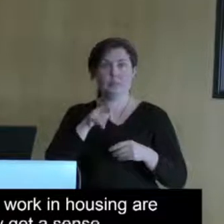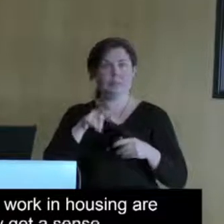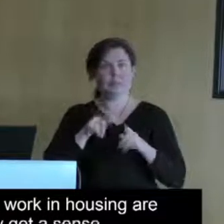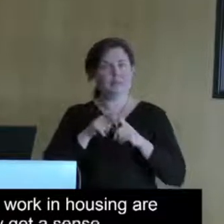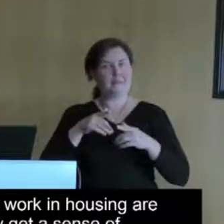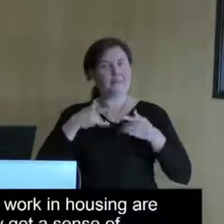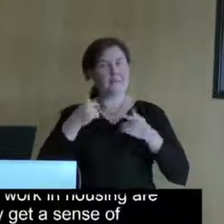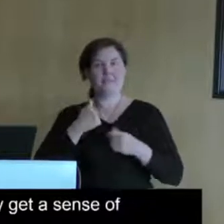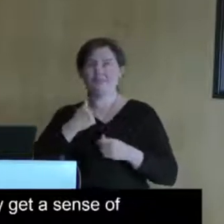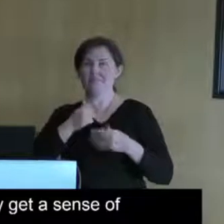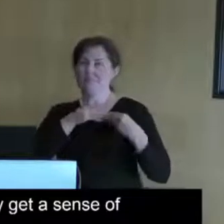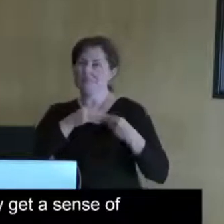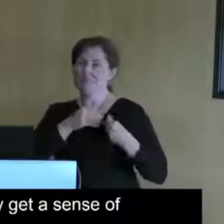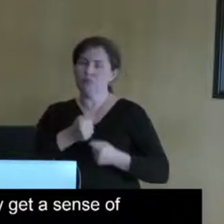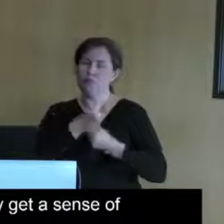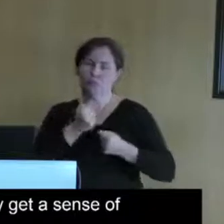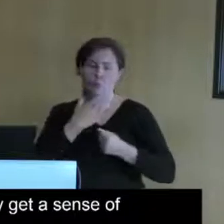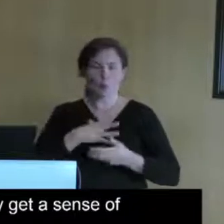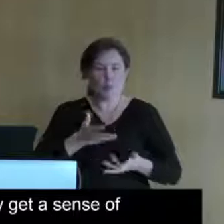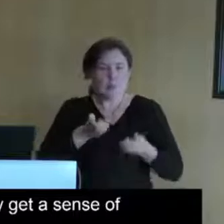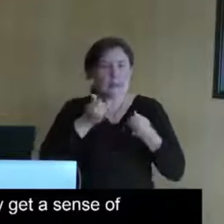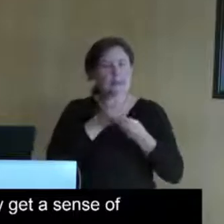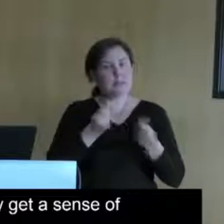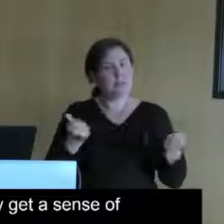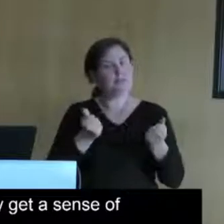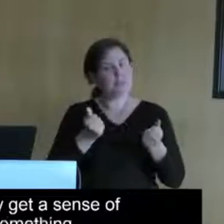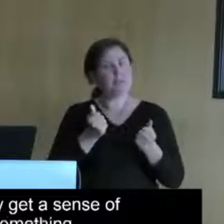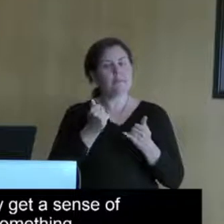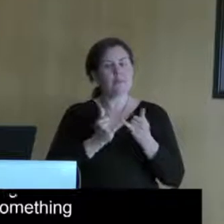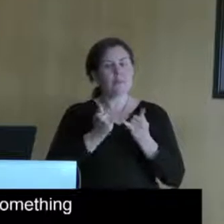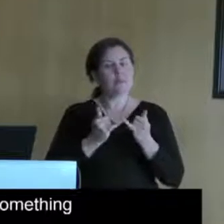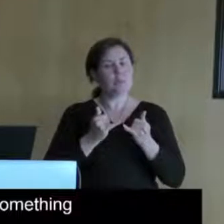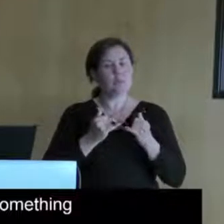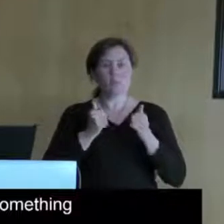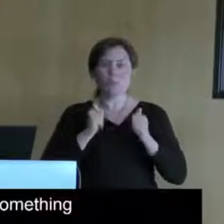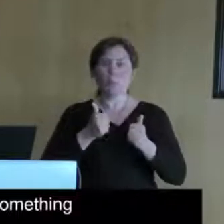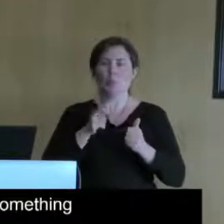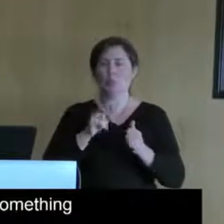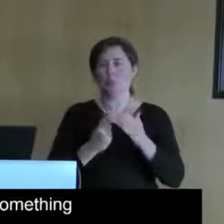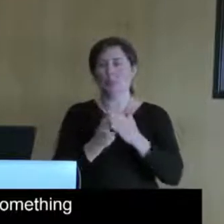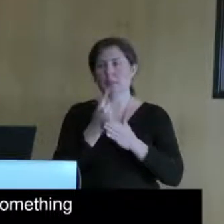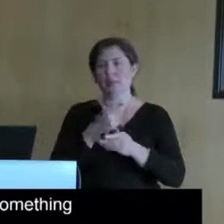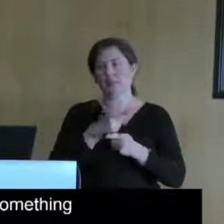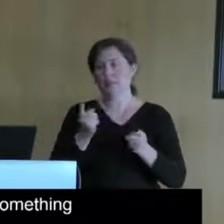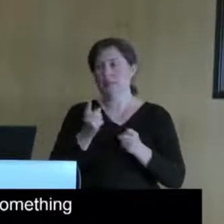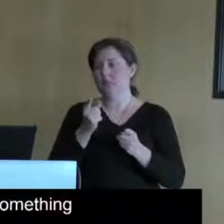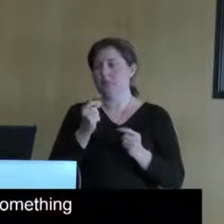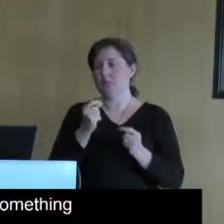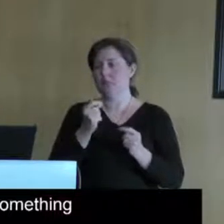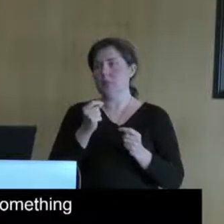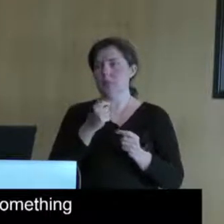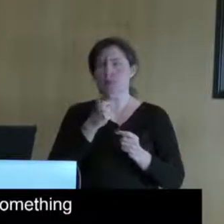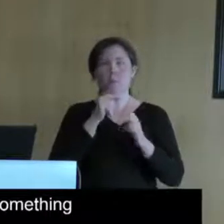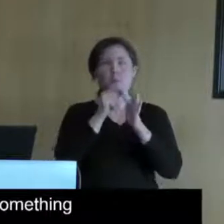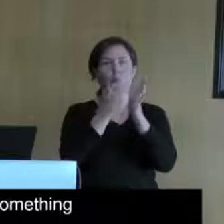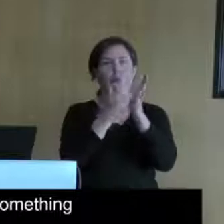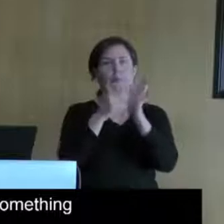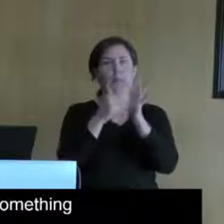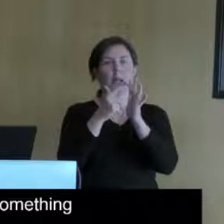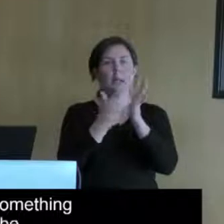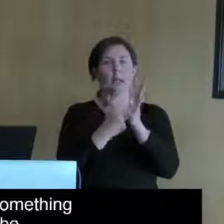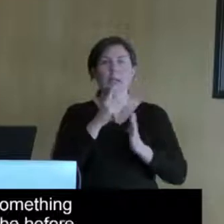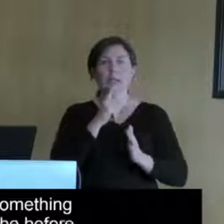we are, even on our side of the fence, hopeful, because people who work in housing are pretty passionate, and you probably